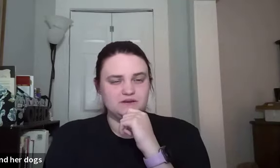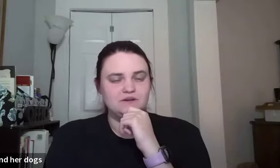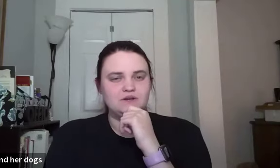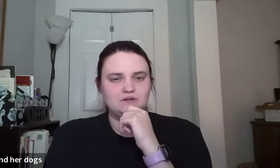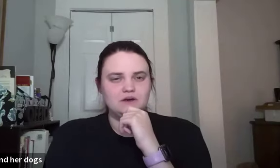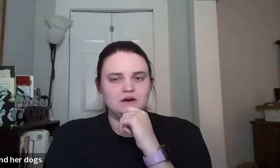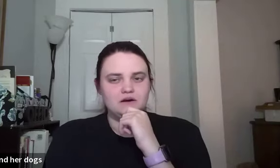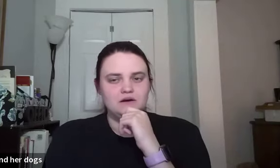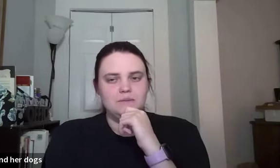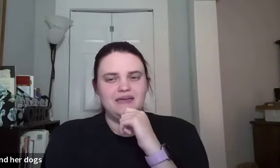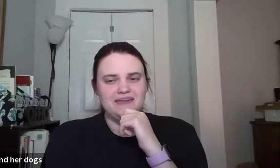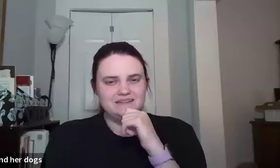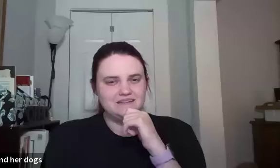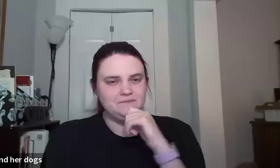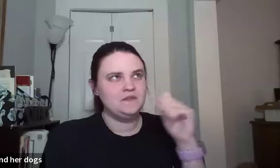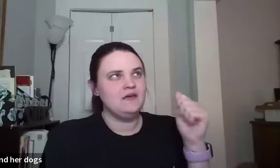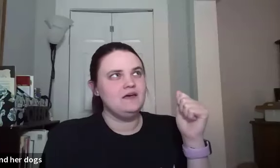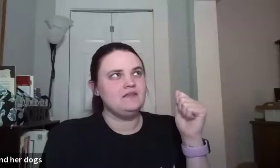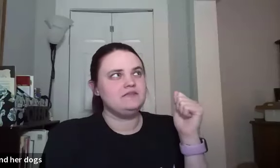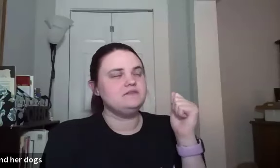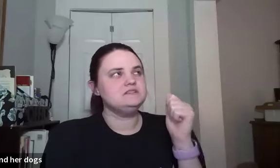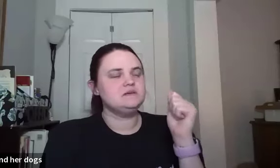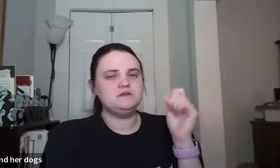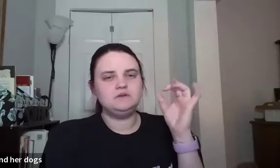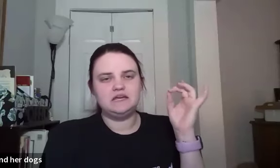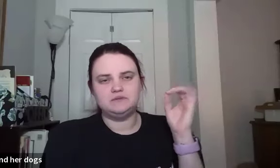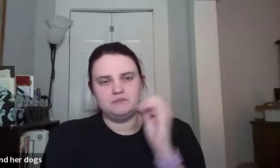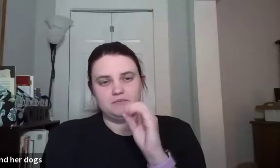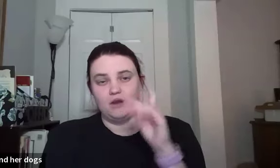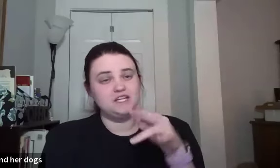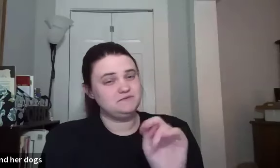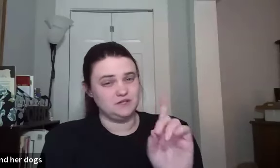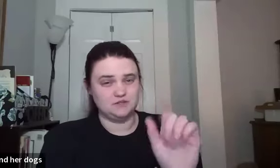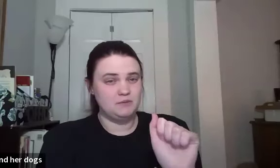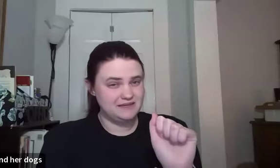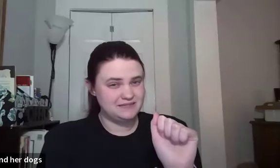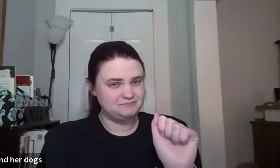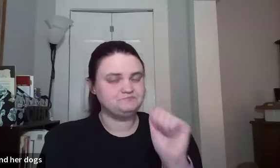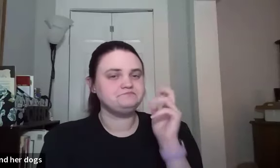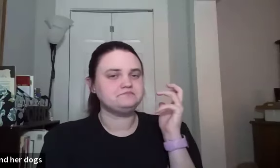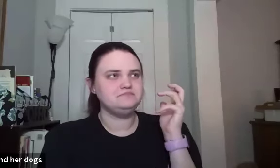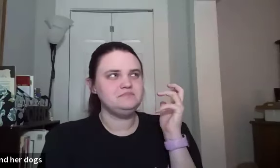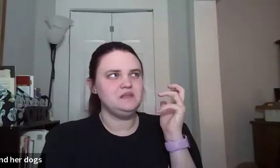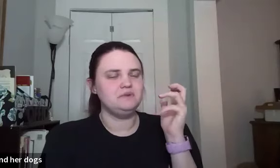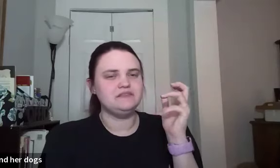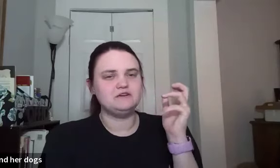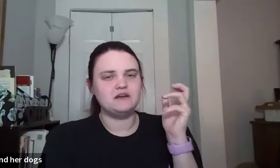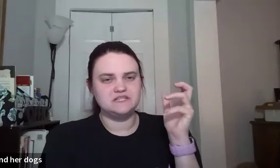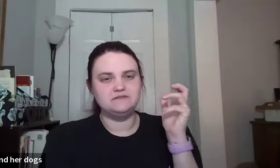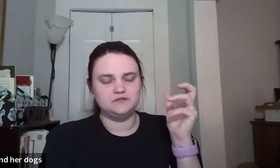spelled. Panda, they've done something related with the bamboo. I just finger spell panda, but there I've seen a few